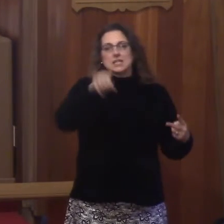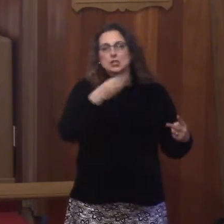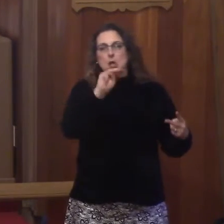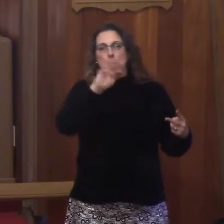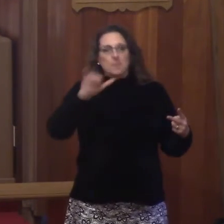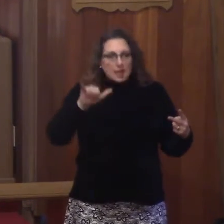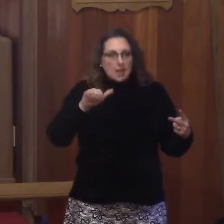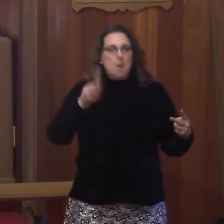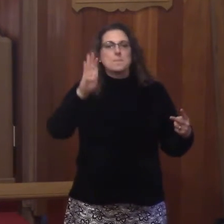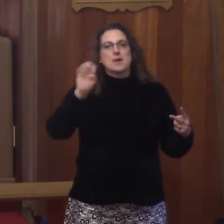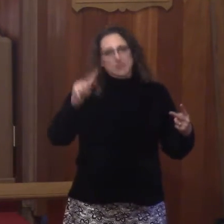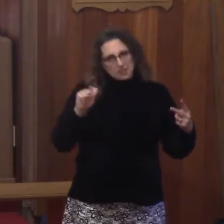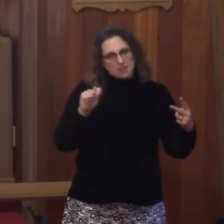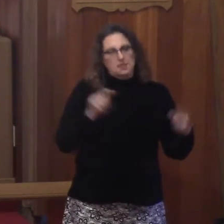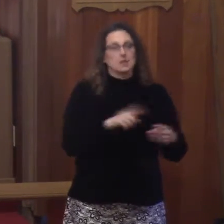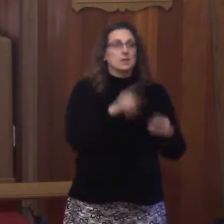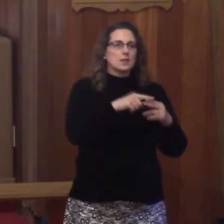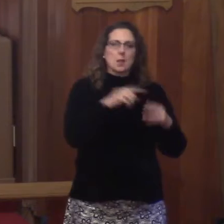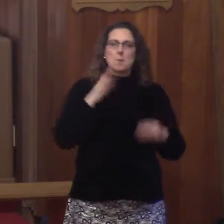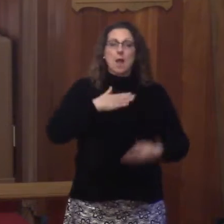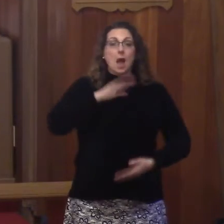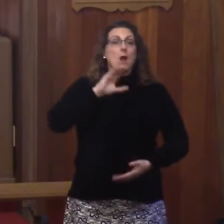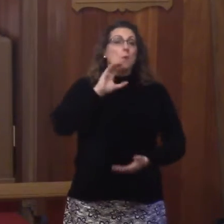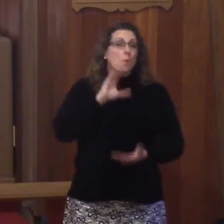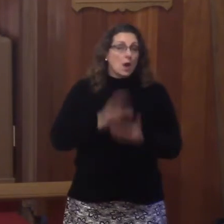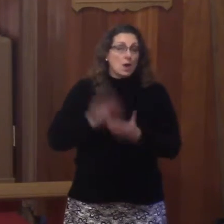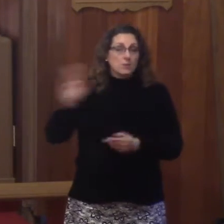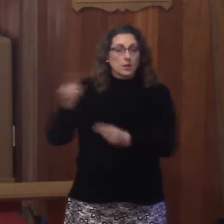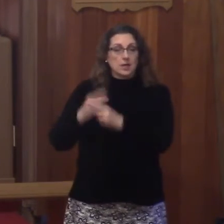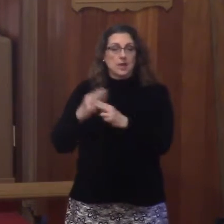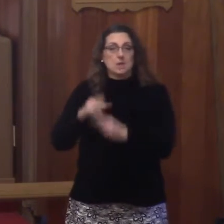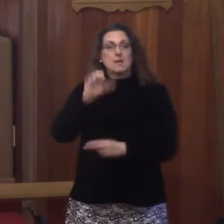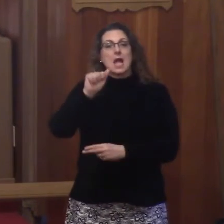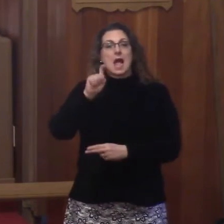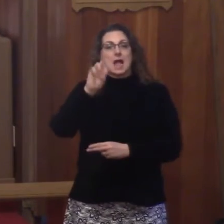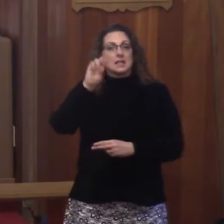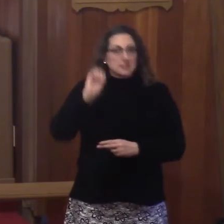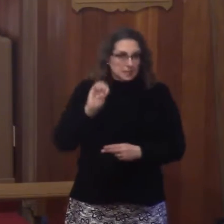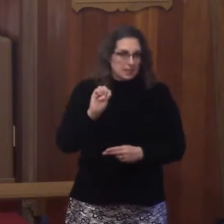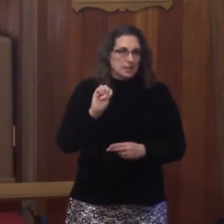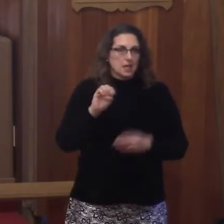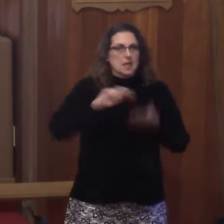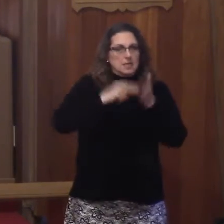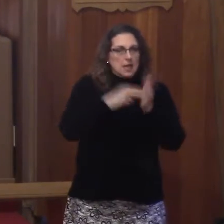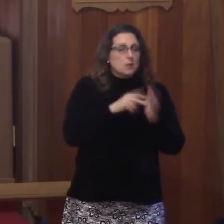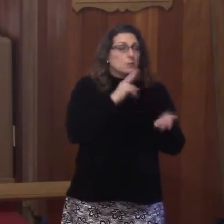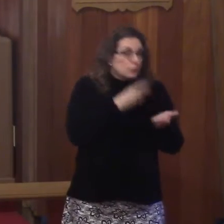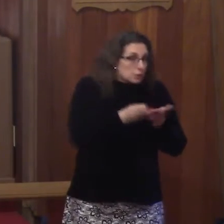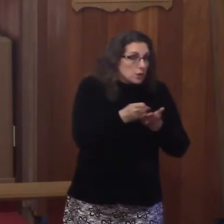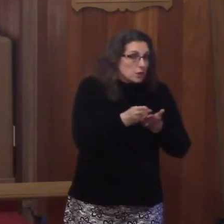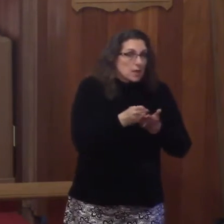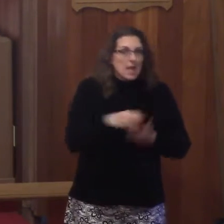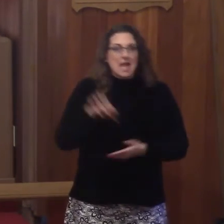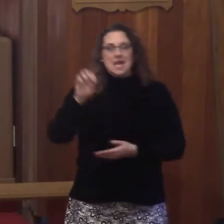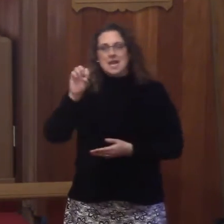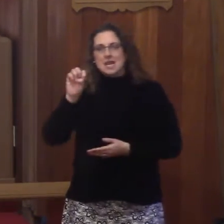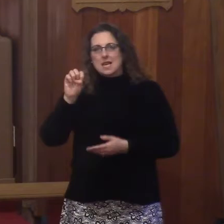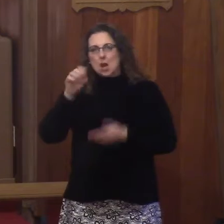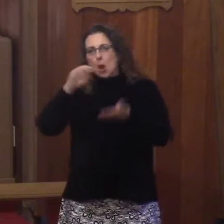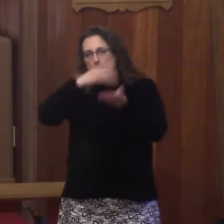wife's name is Allison, which means truth. And her middle name is Desiree, which means long-desired daughter.